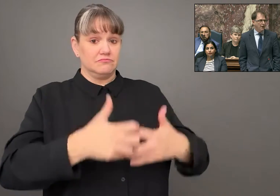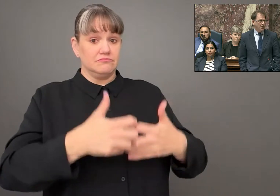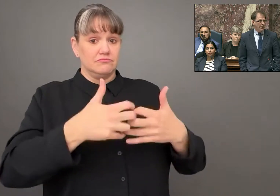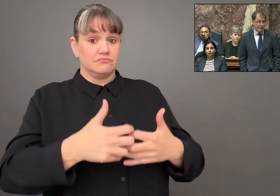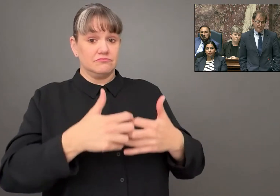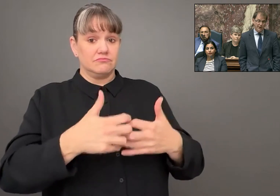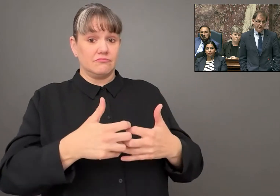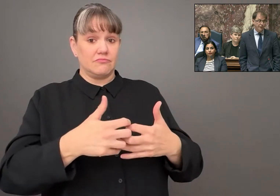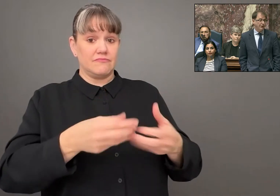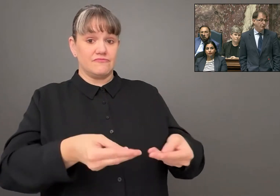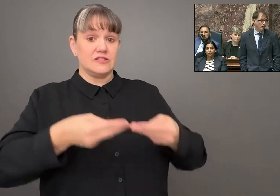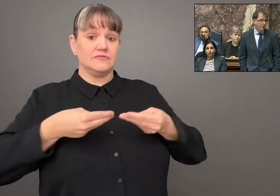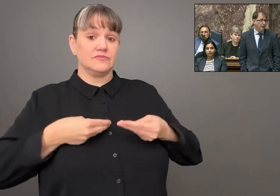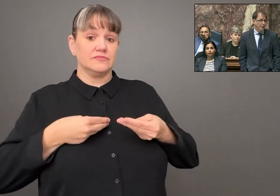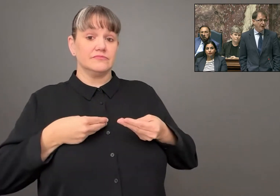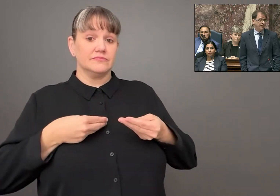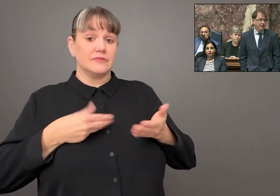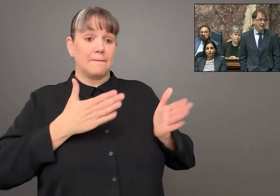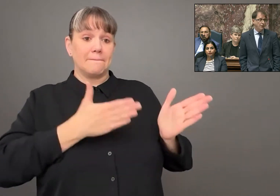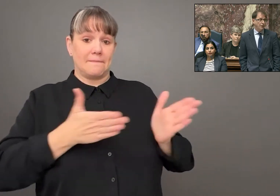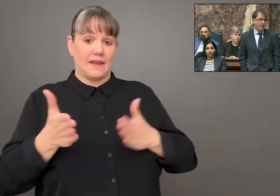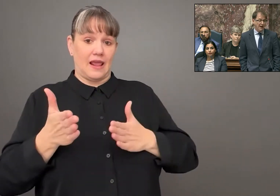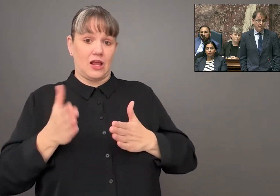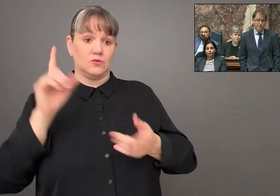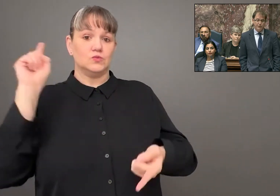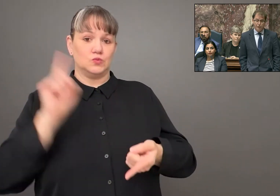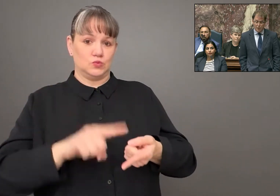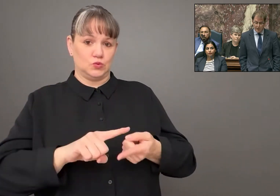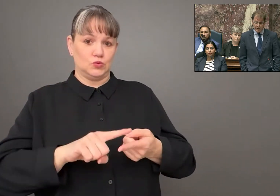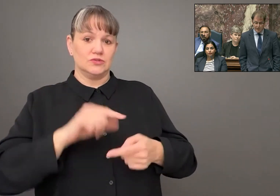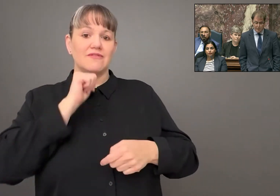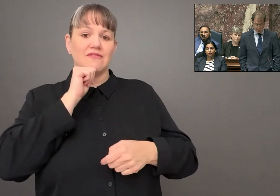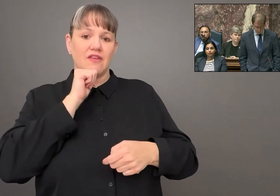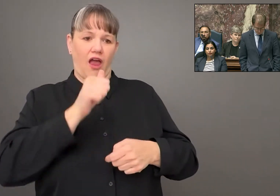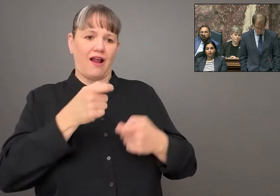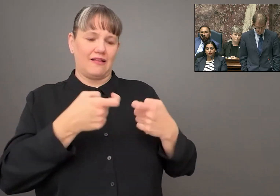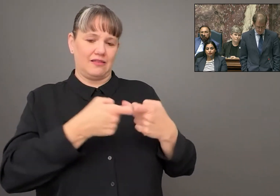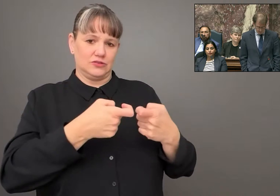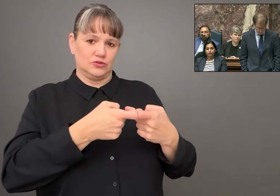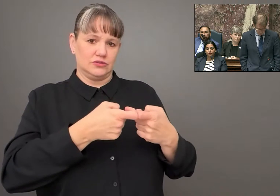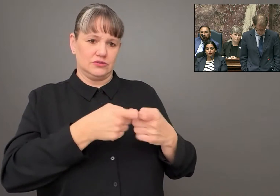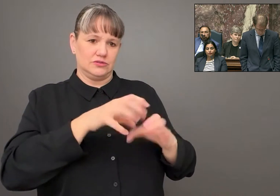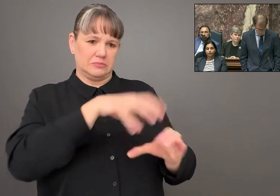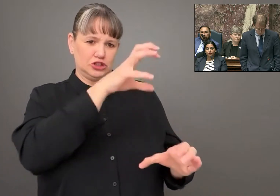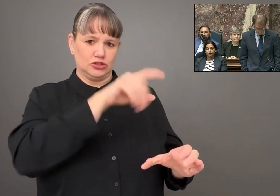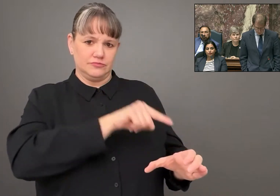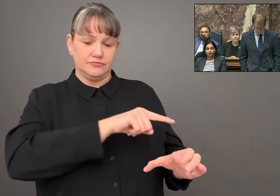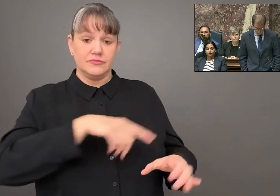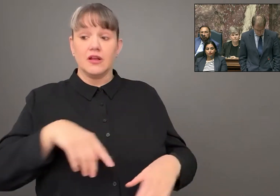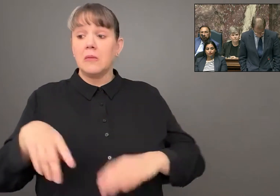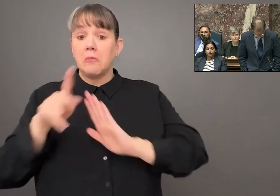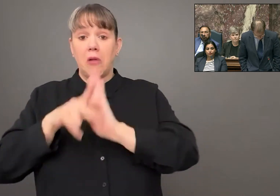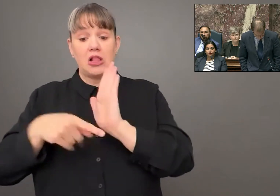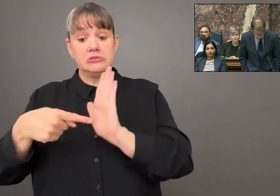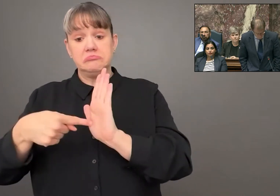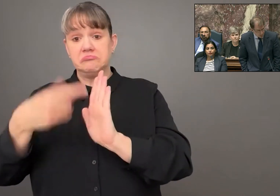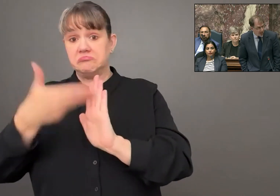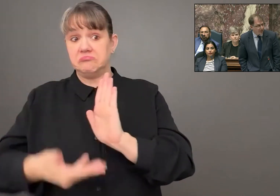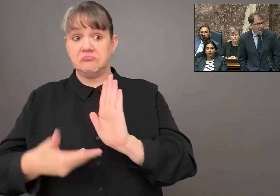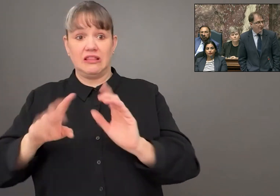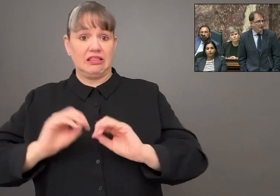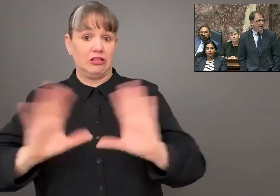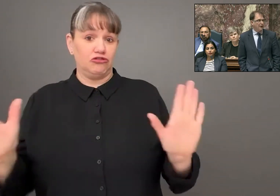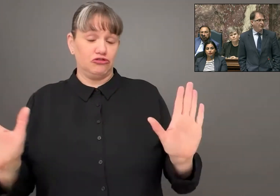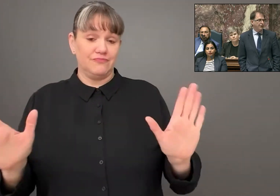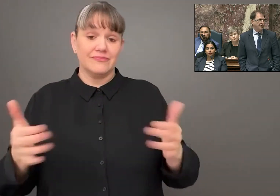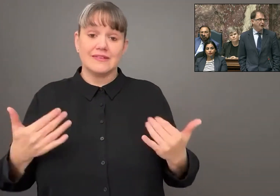emissions. It's that straightforward. The policy was that before the letter. The policy is that now. The clarification only